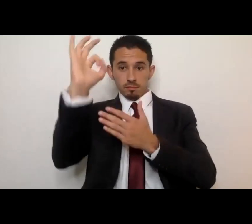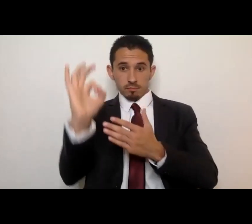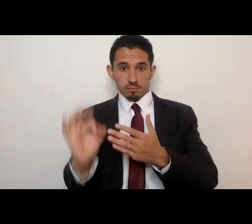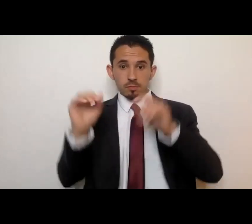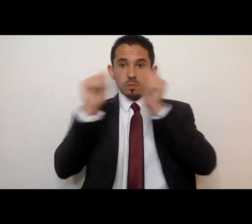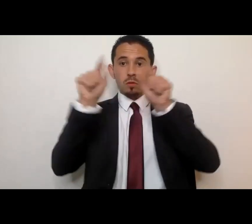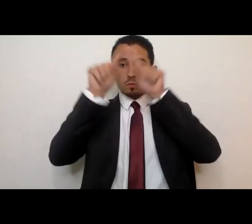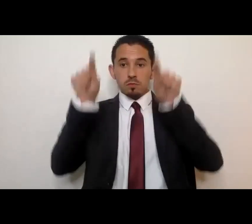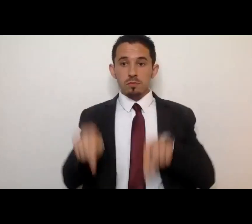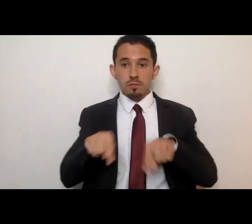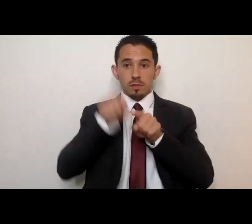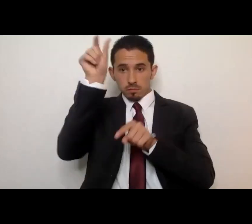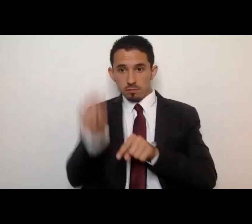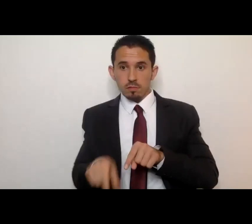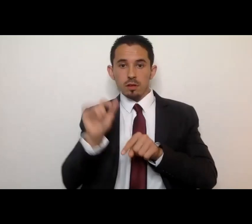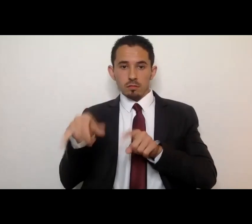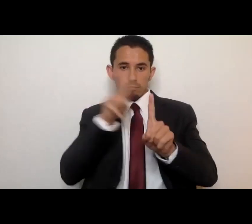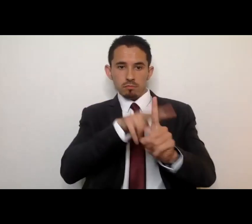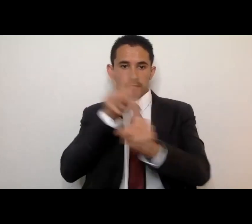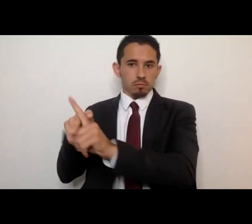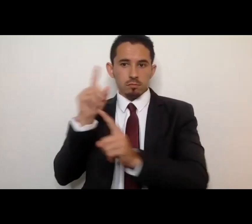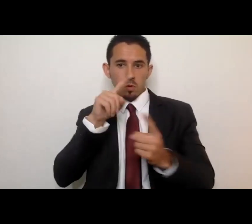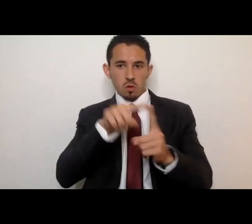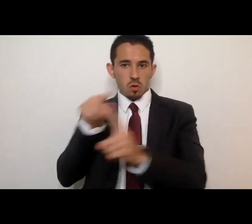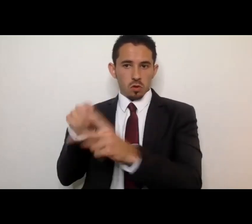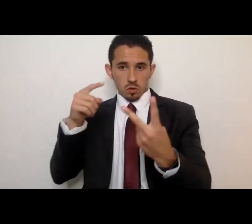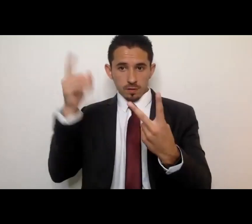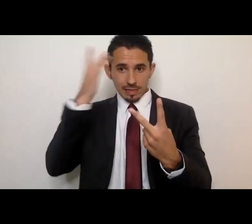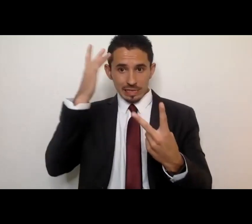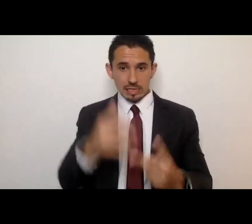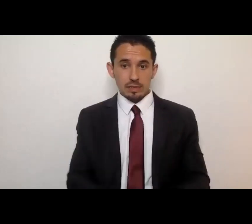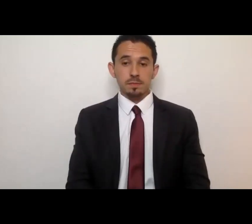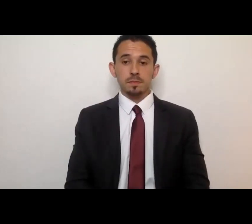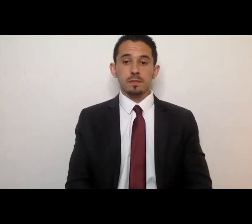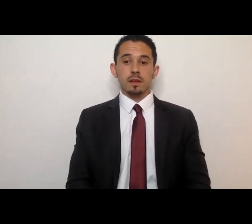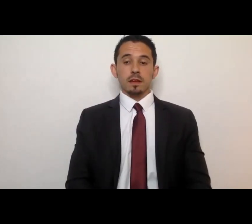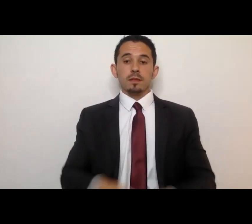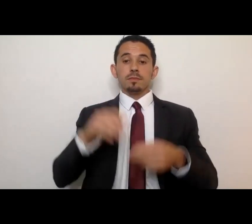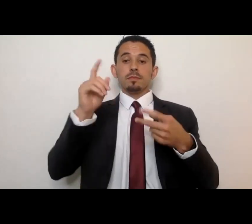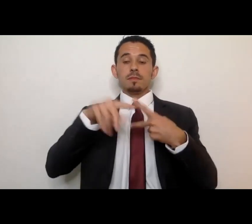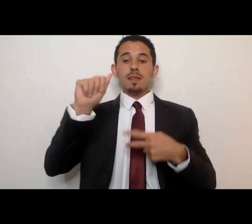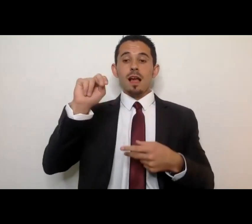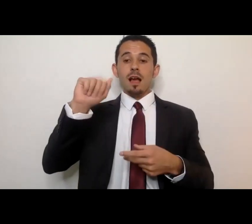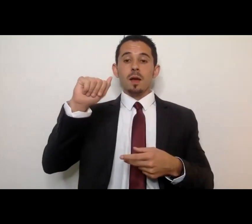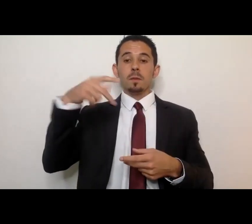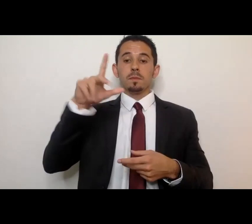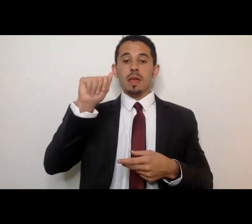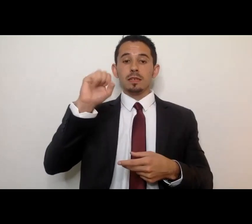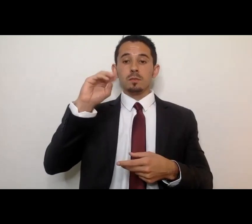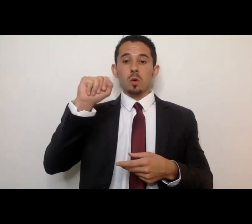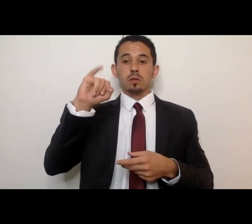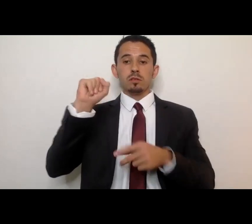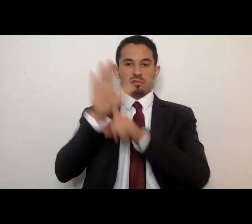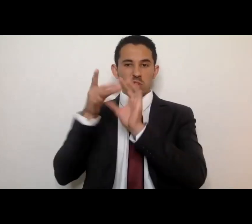shown here. You can see the rectangles outlined there to show where binding is happening.